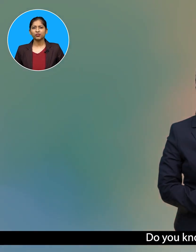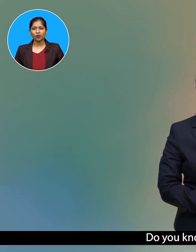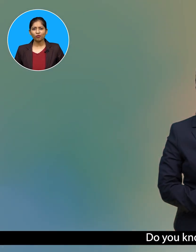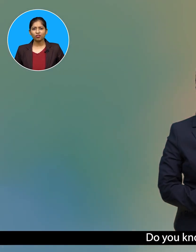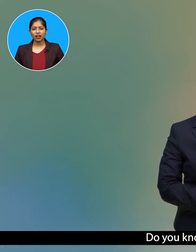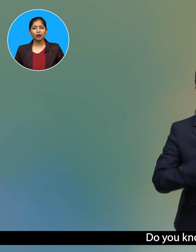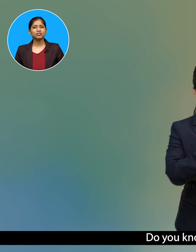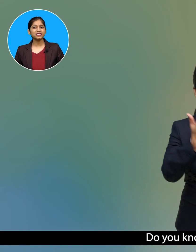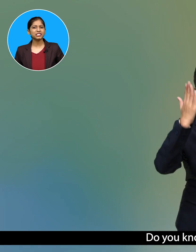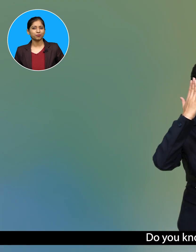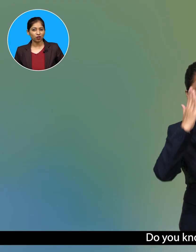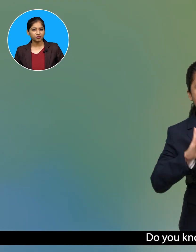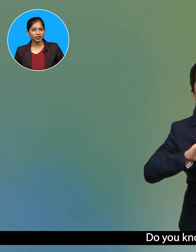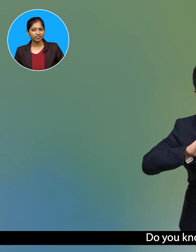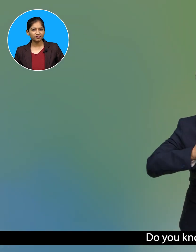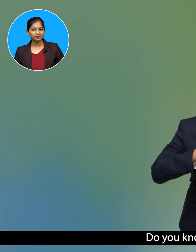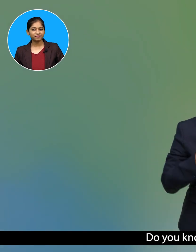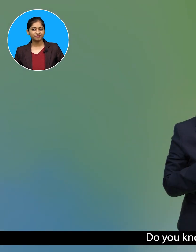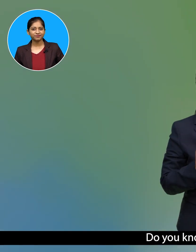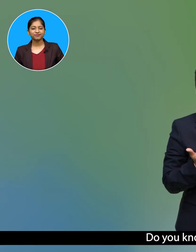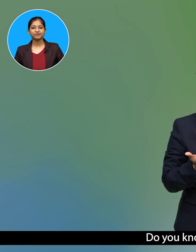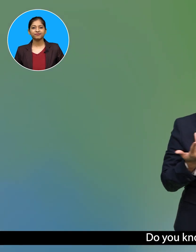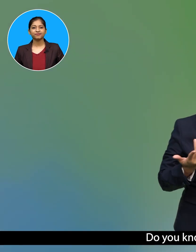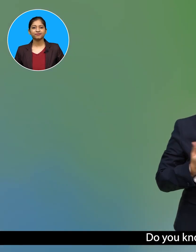Do you know how this is possible?